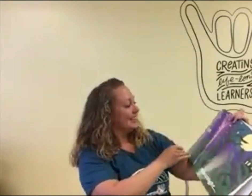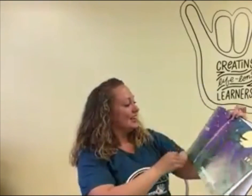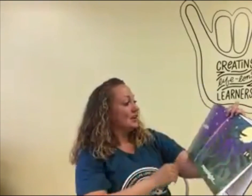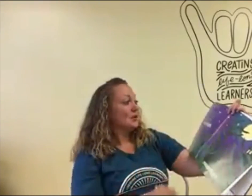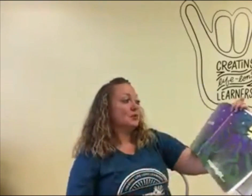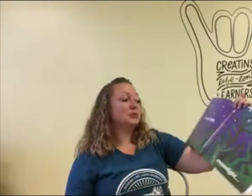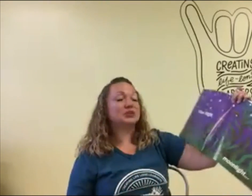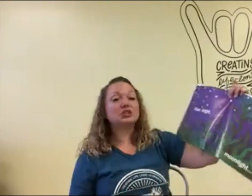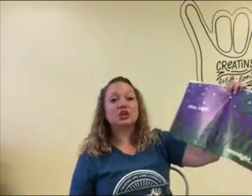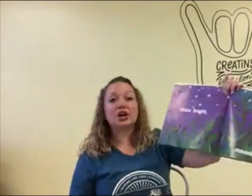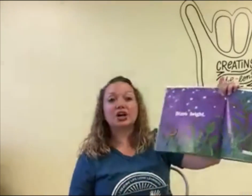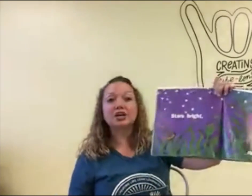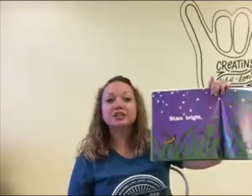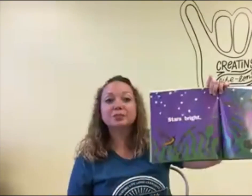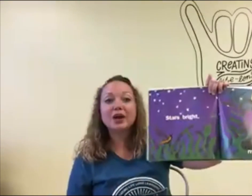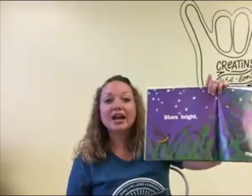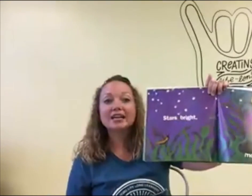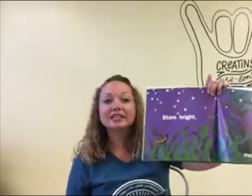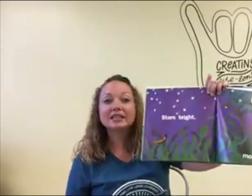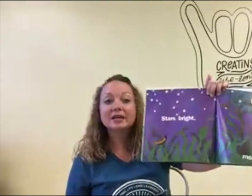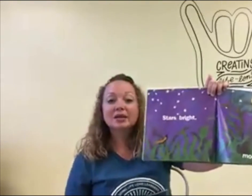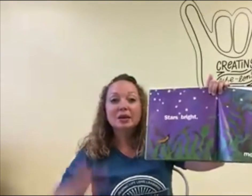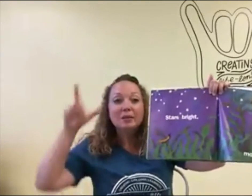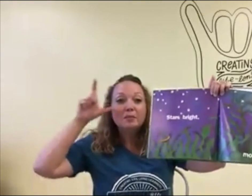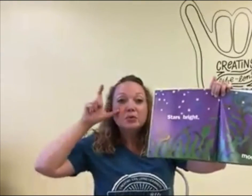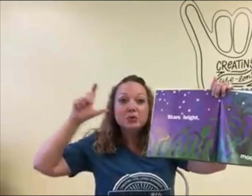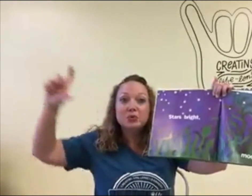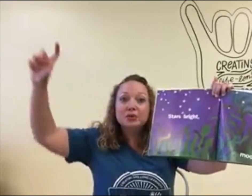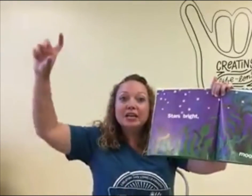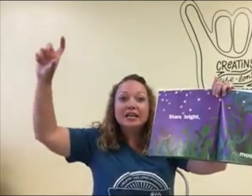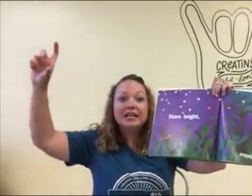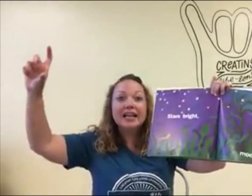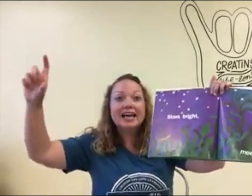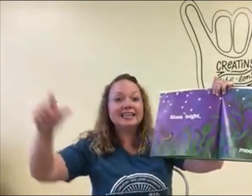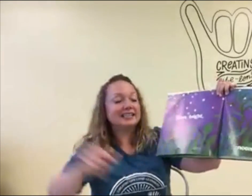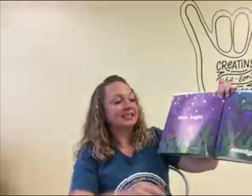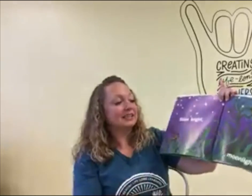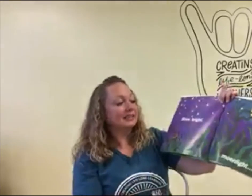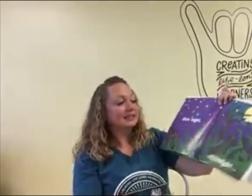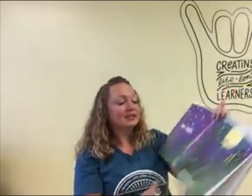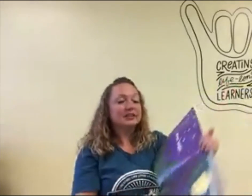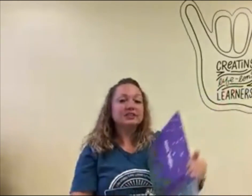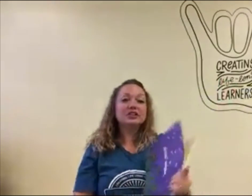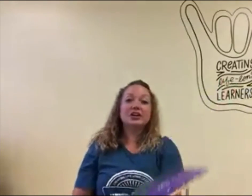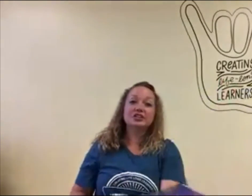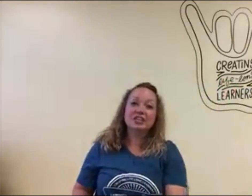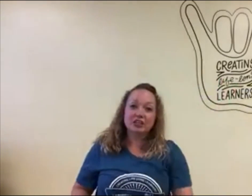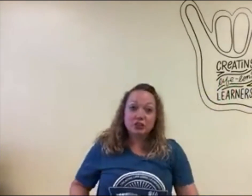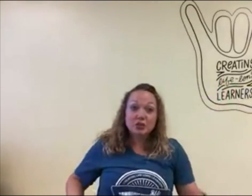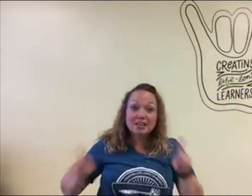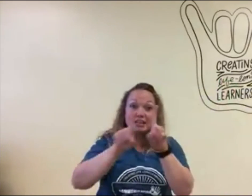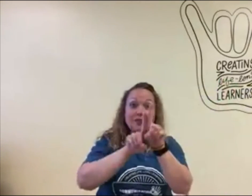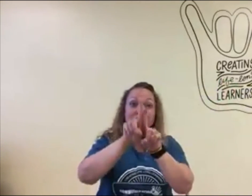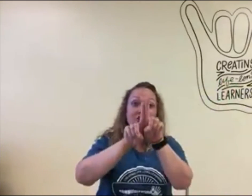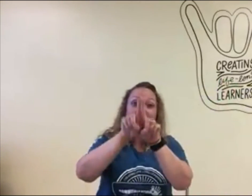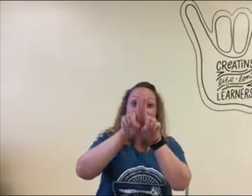Ooh, stars bright, moon light. Stars, you take your two index fingers and you go like this.